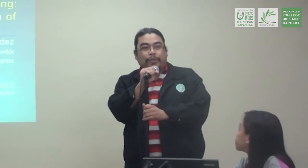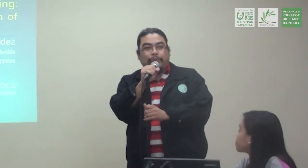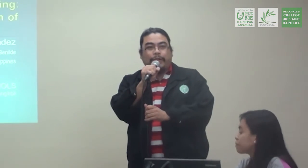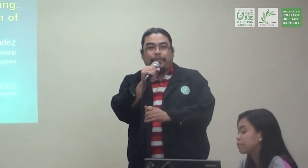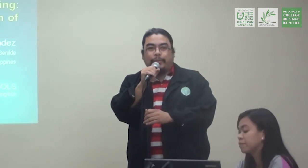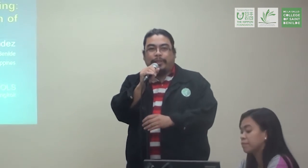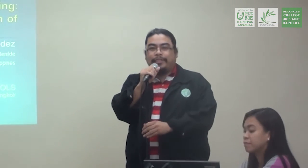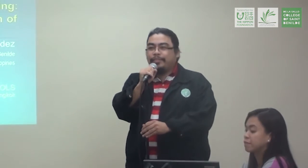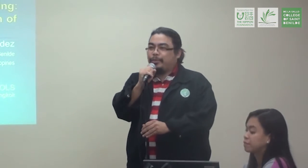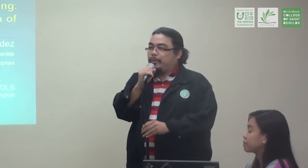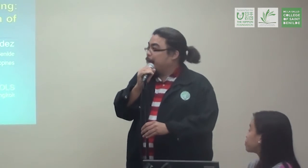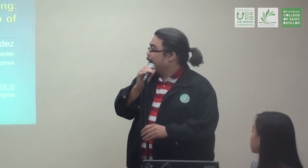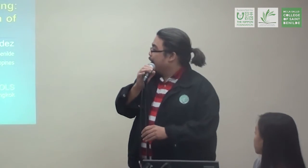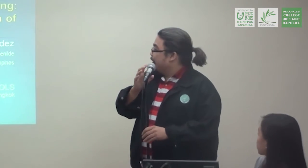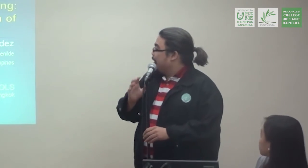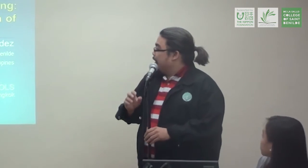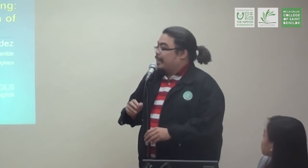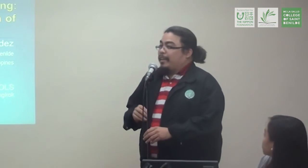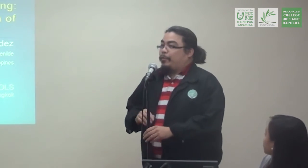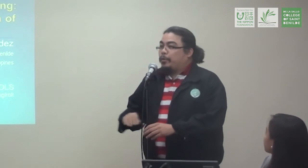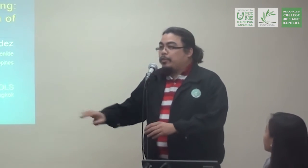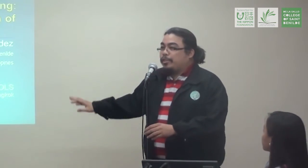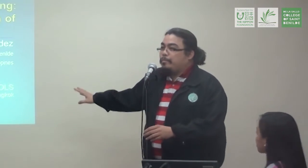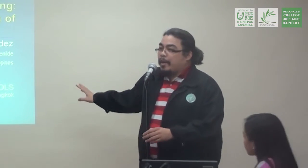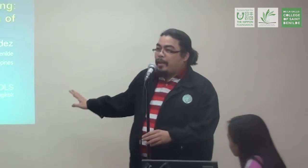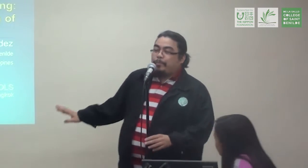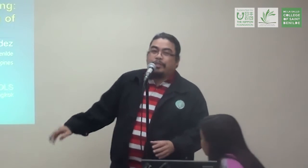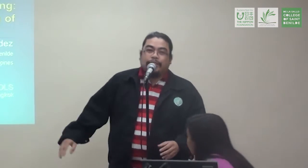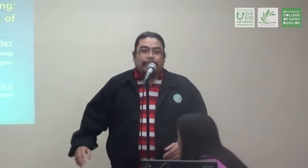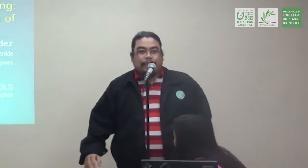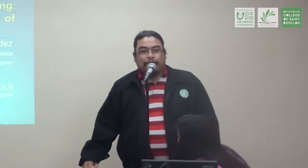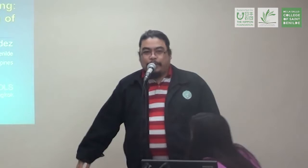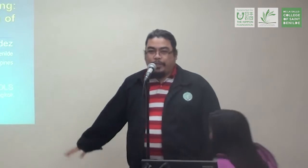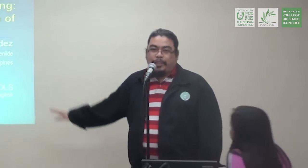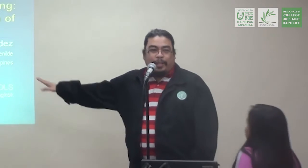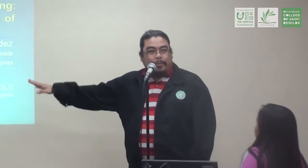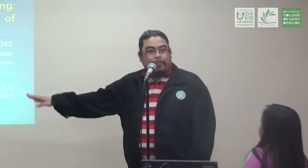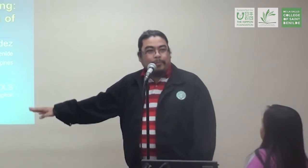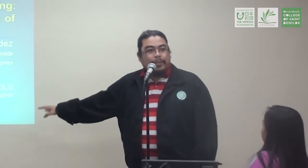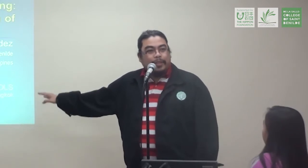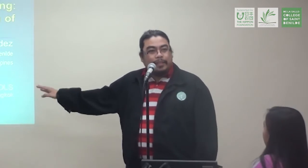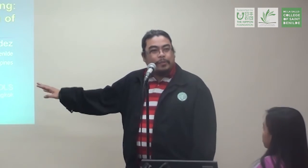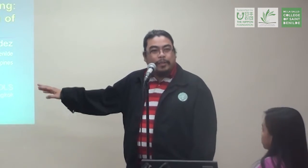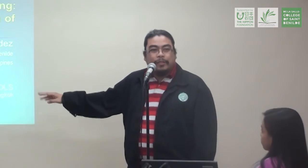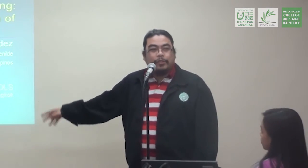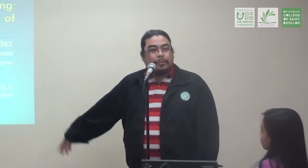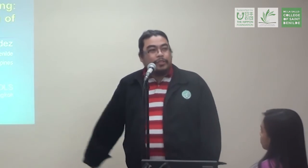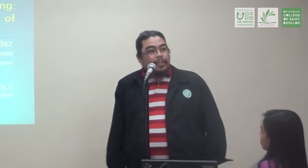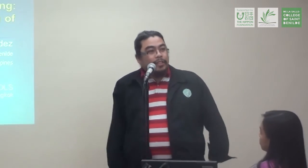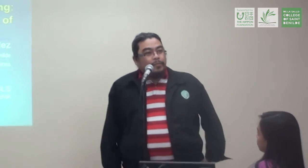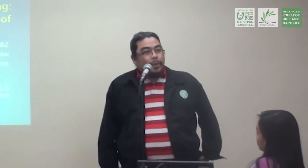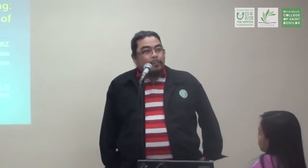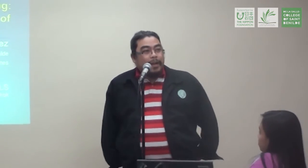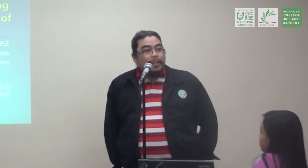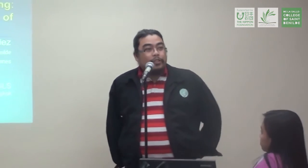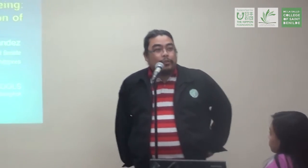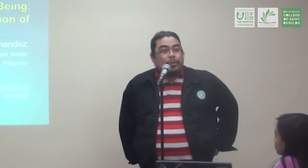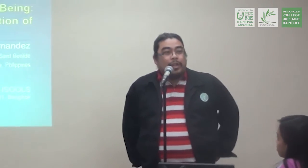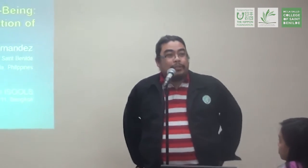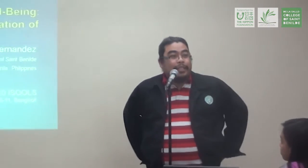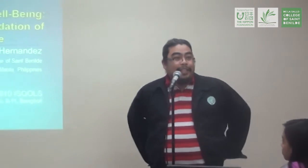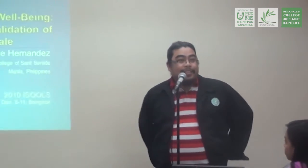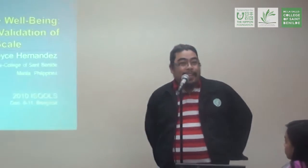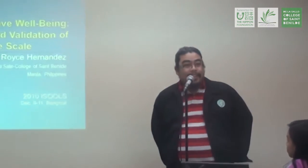So good afternoon, everyone. So as you can see my presentation, this was done way back